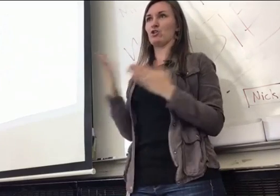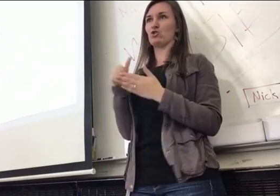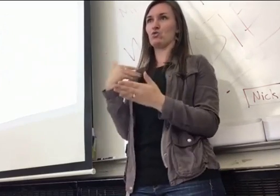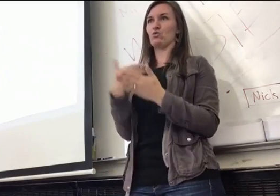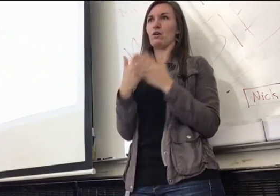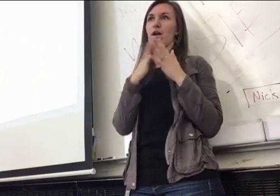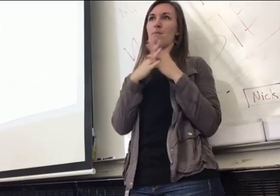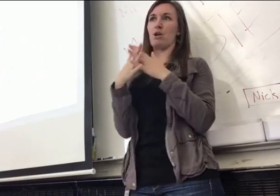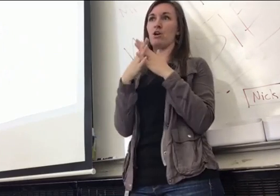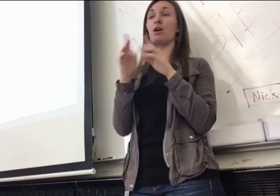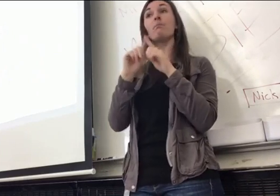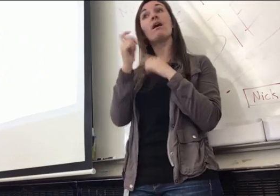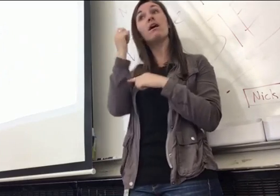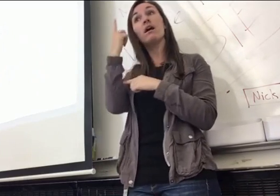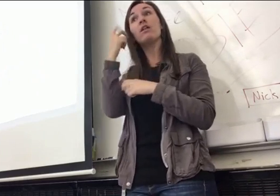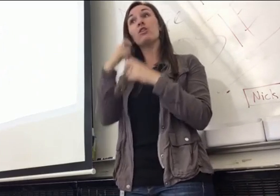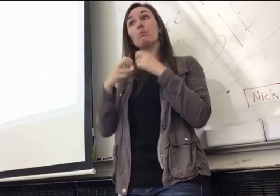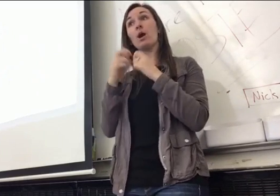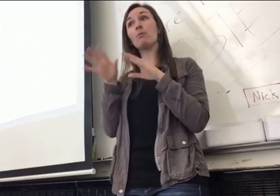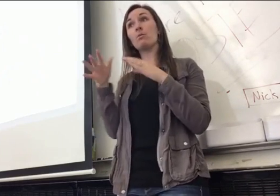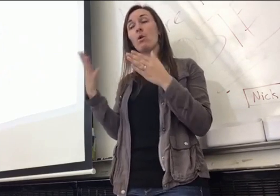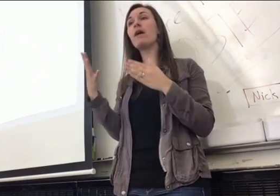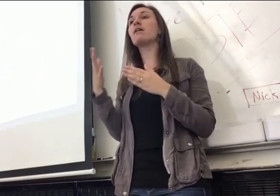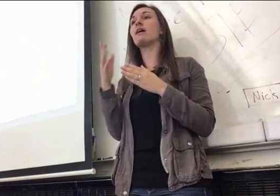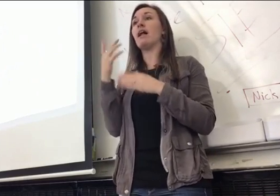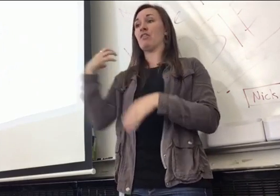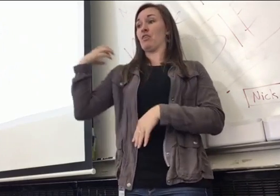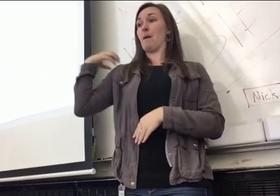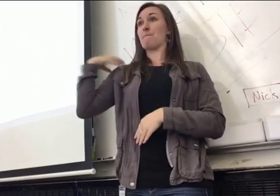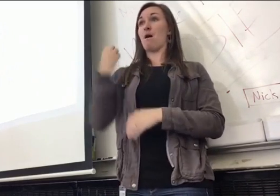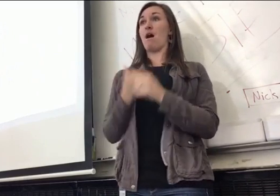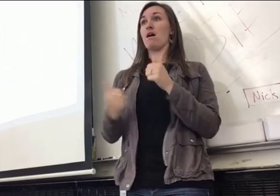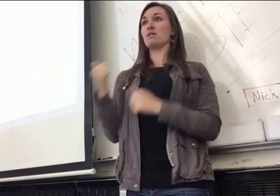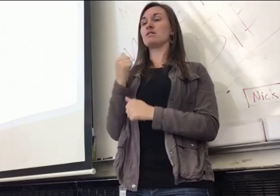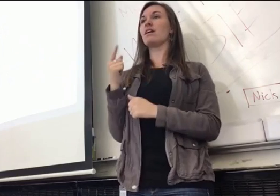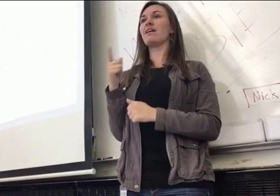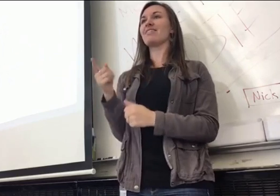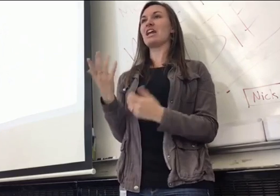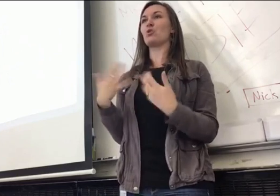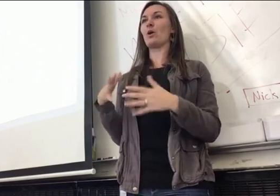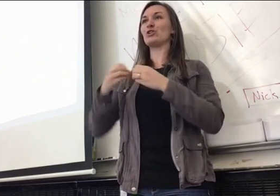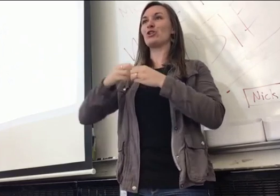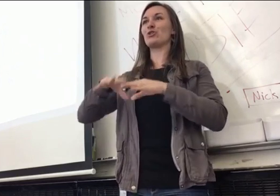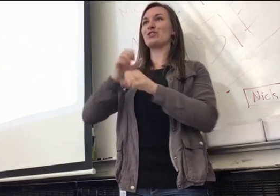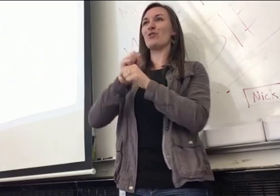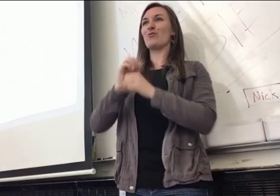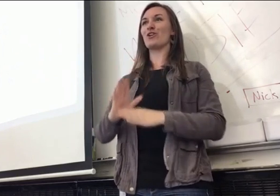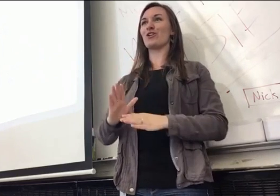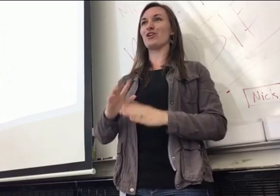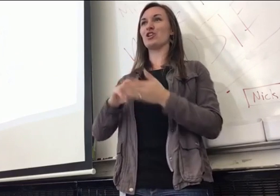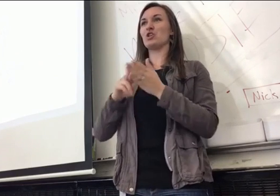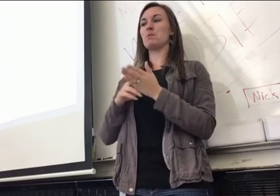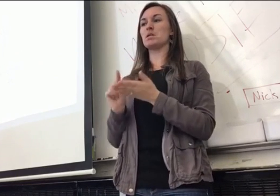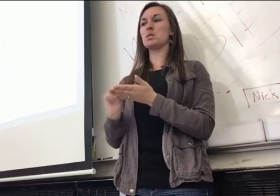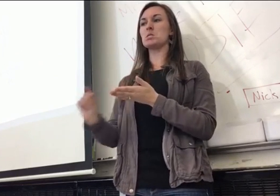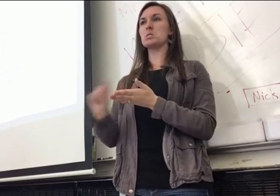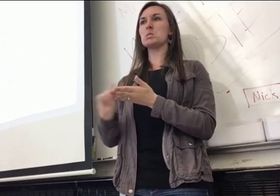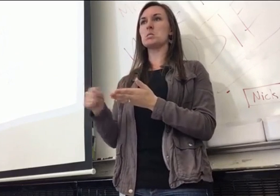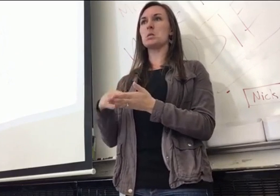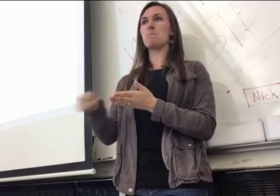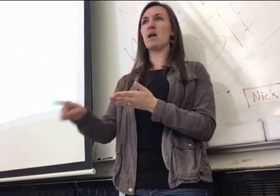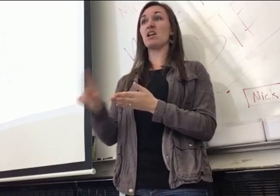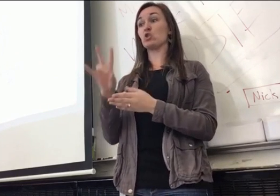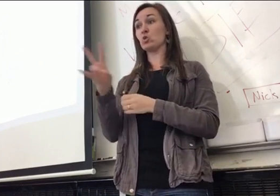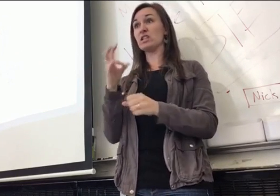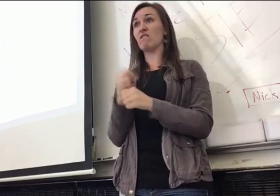lot of times they didn't want to lose you. So they would purposely not pay you enough, and at the end of the 7 years, they say, well, I guess you don't have the money to